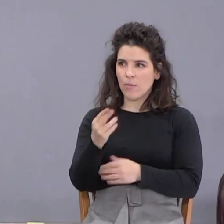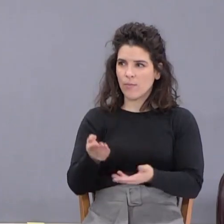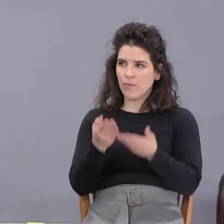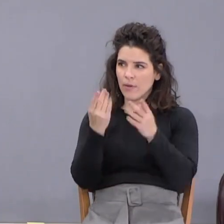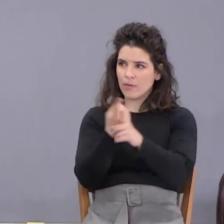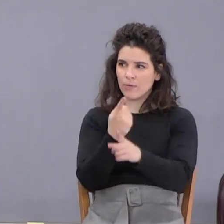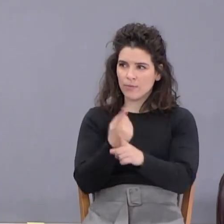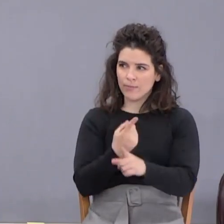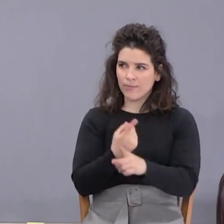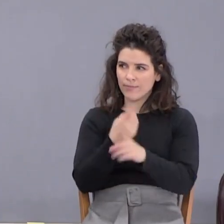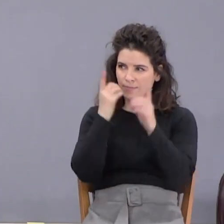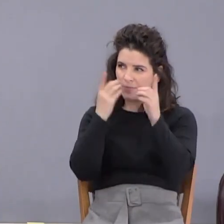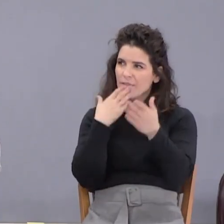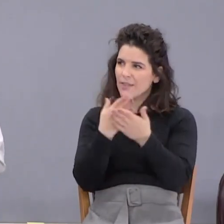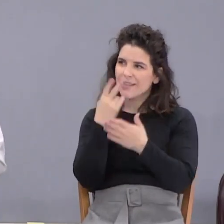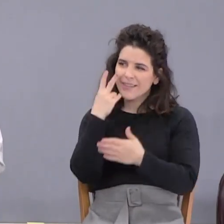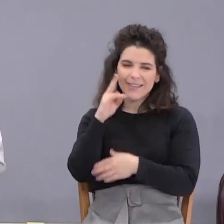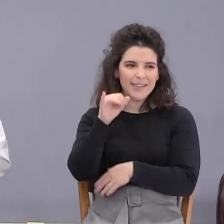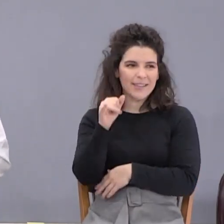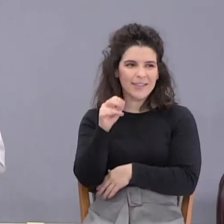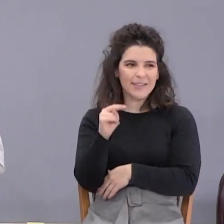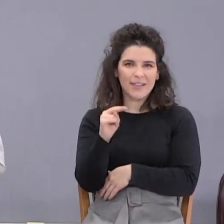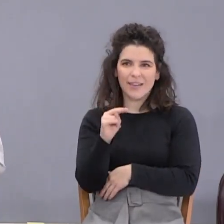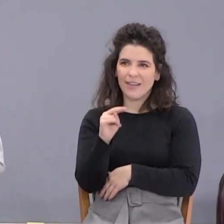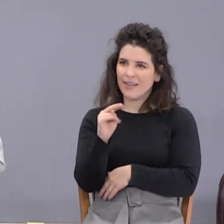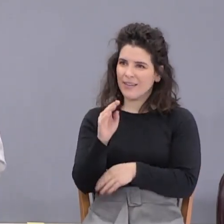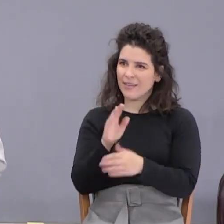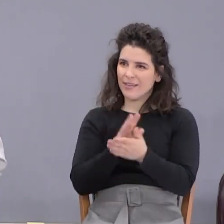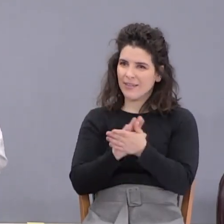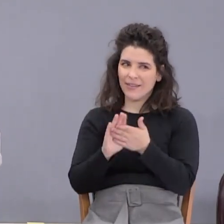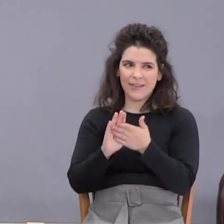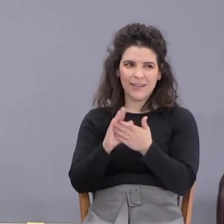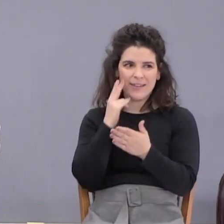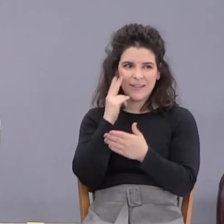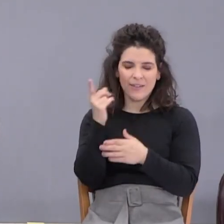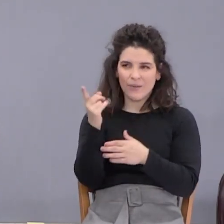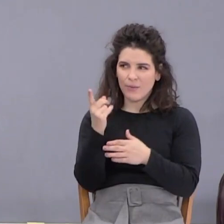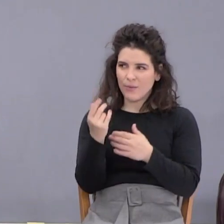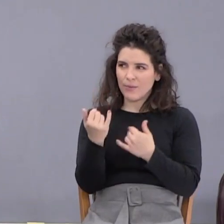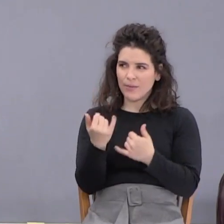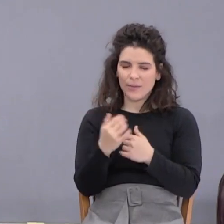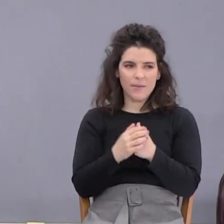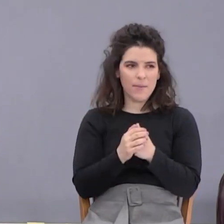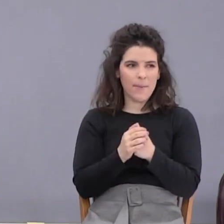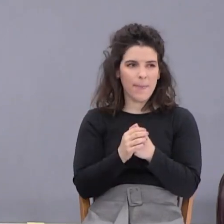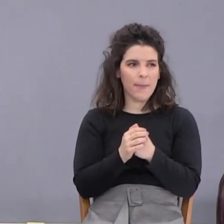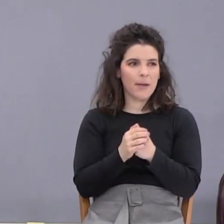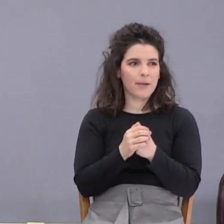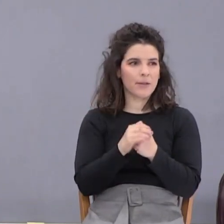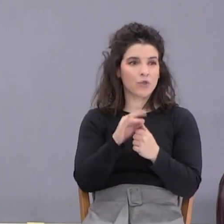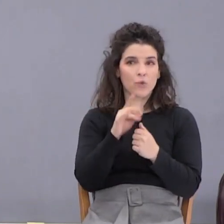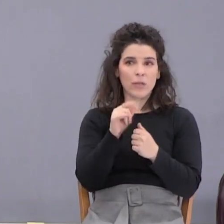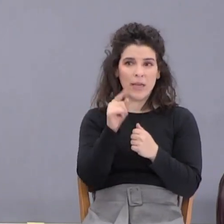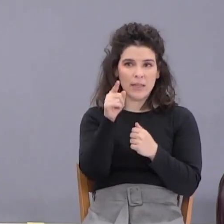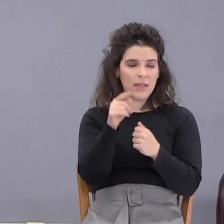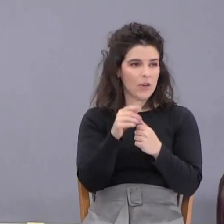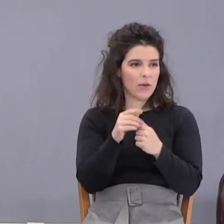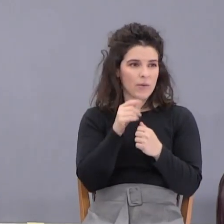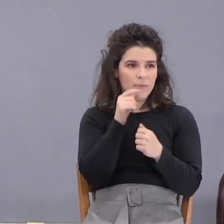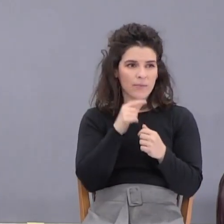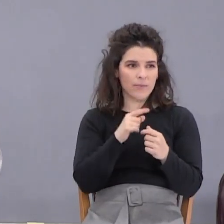see Jan, by the way. Good seeing Jan. Very, very good. So anyway, so what Paul is now going to